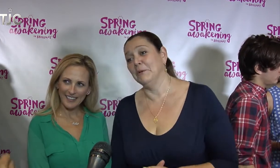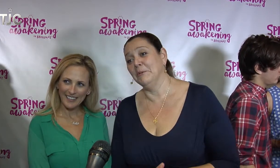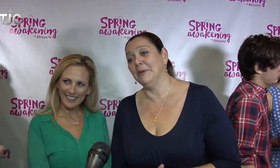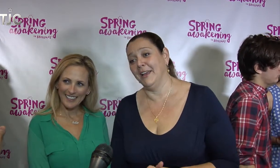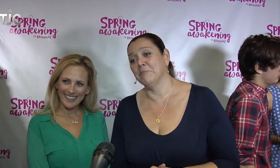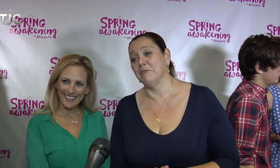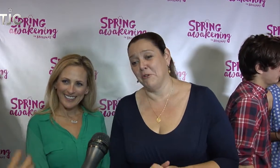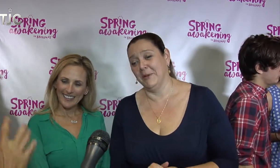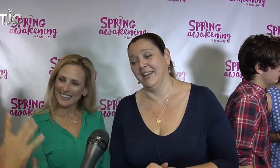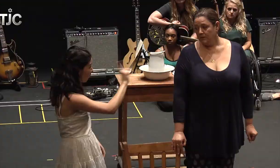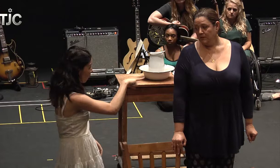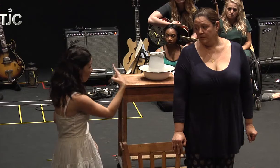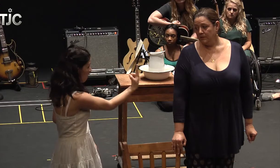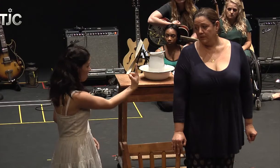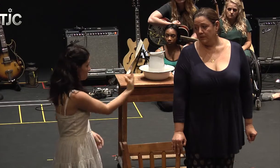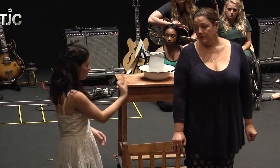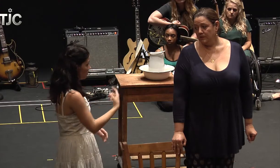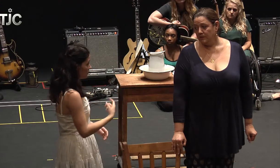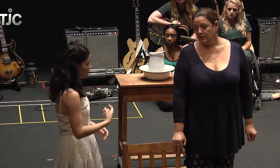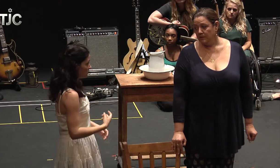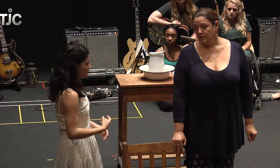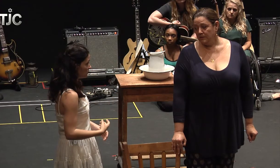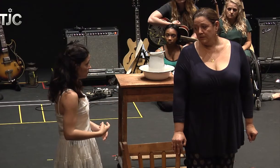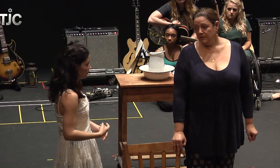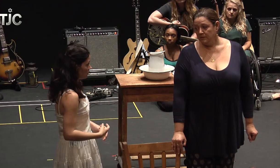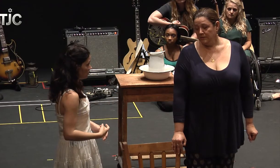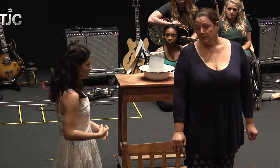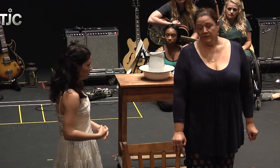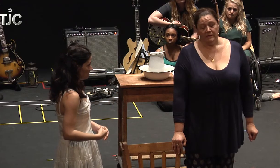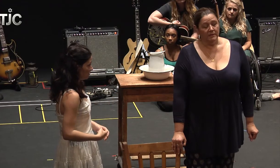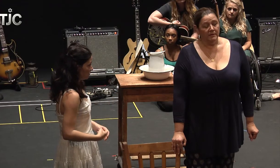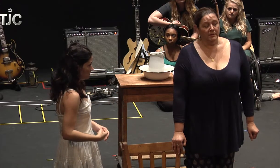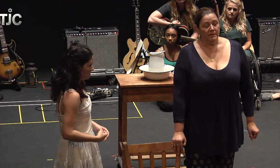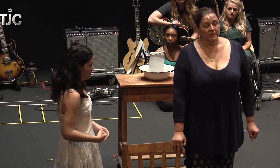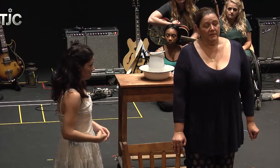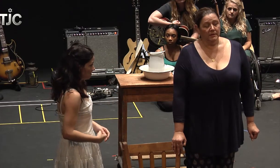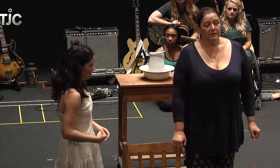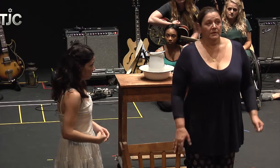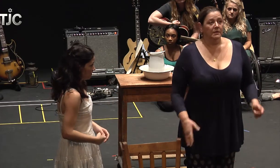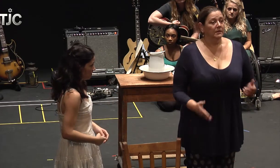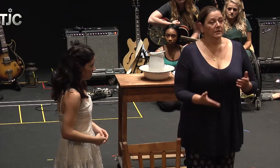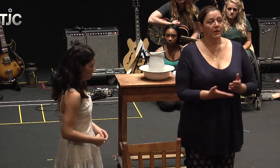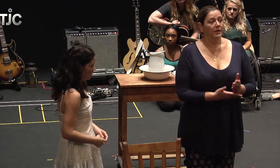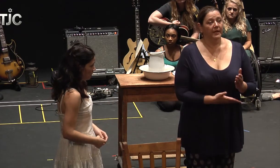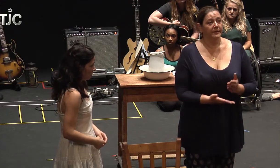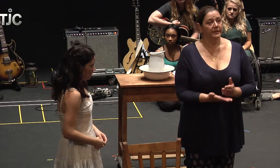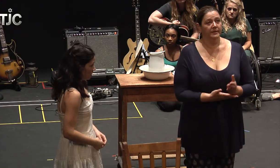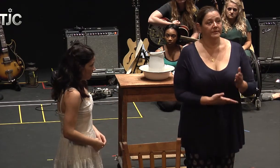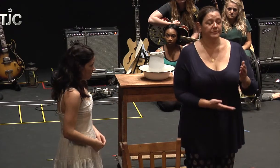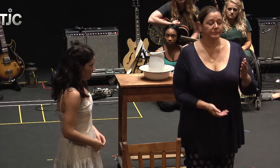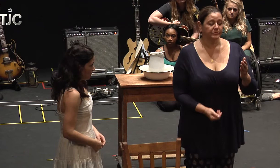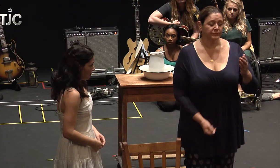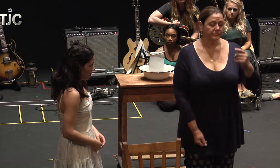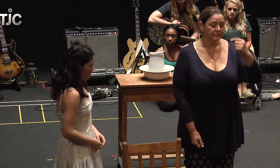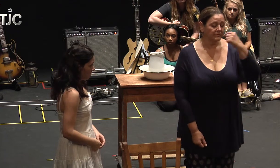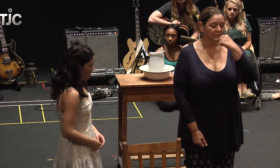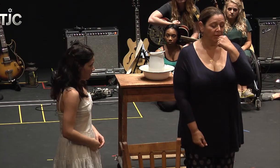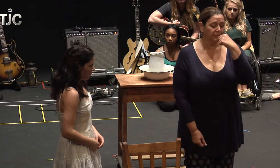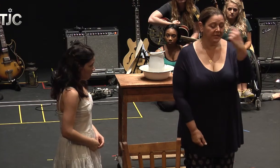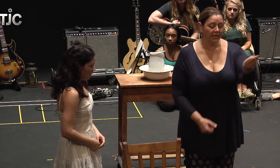will be performing in. And my love of this language, which I learned when I was much younger and am fluent in sign language. So to be